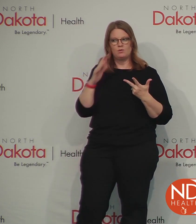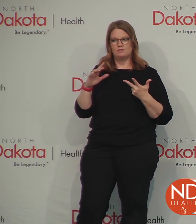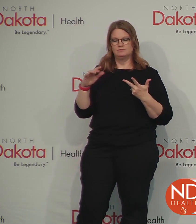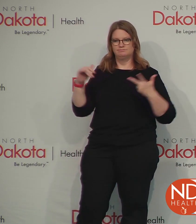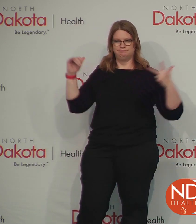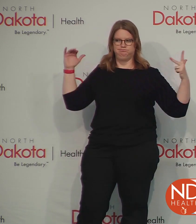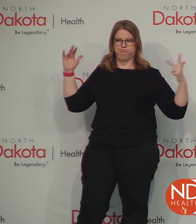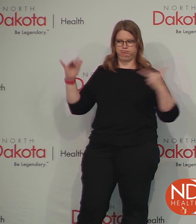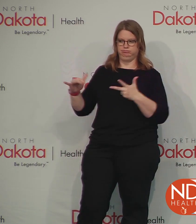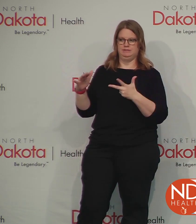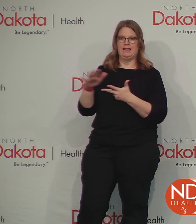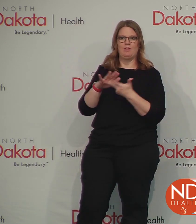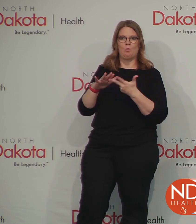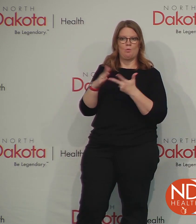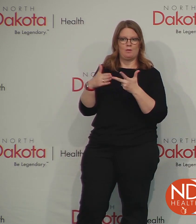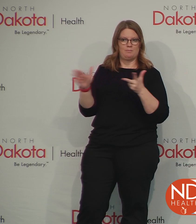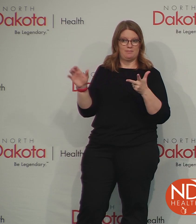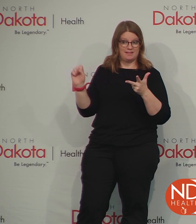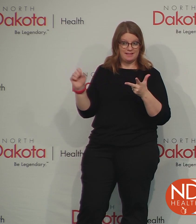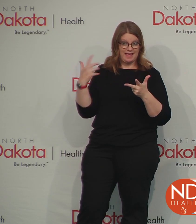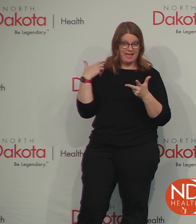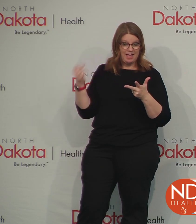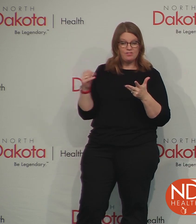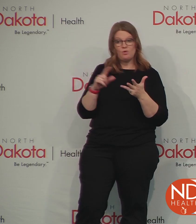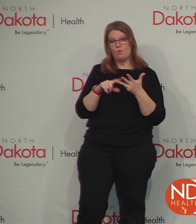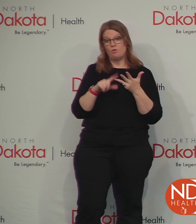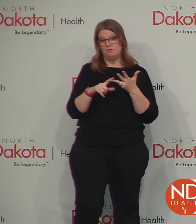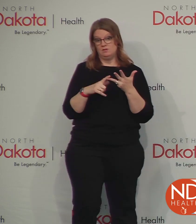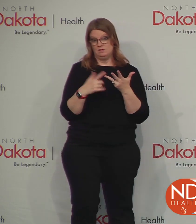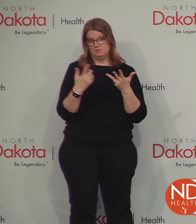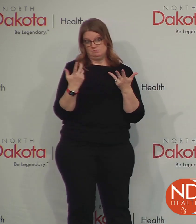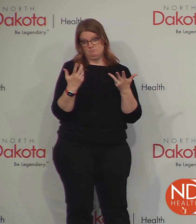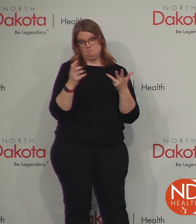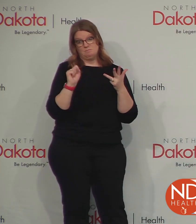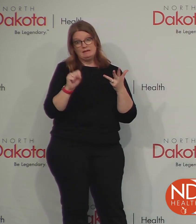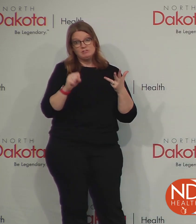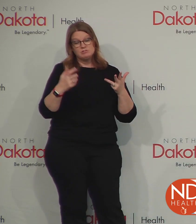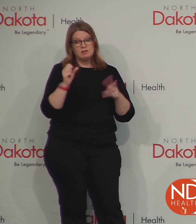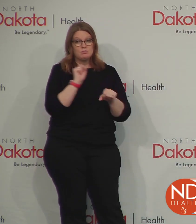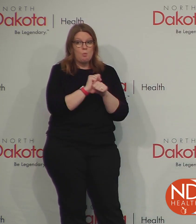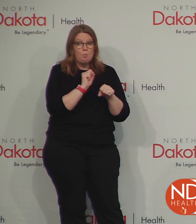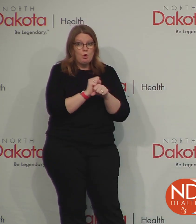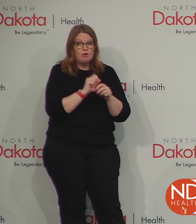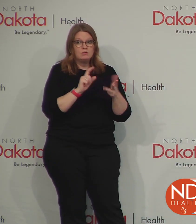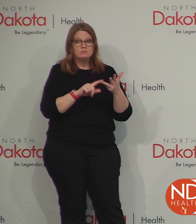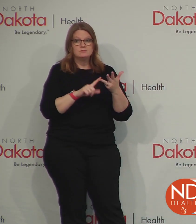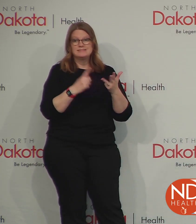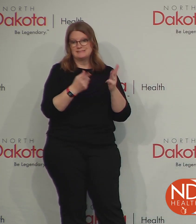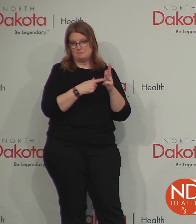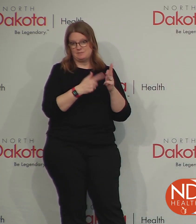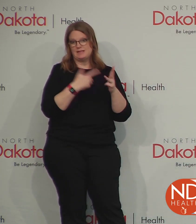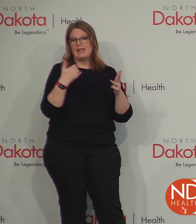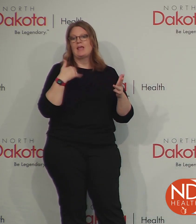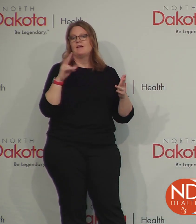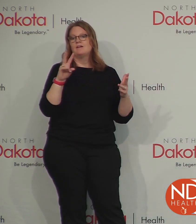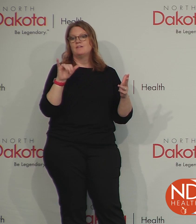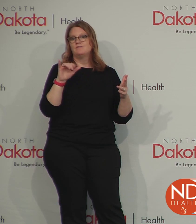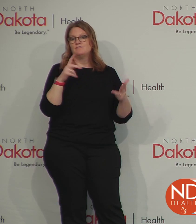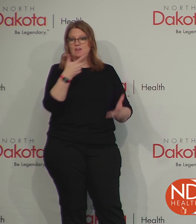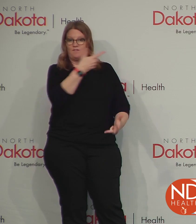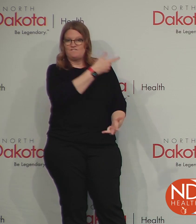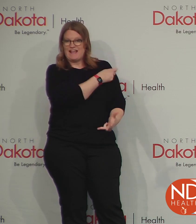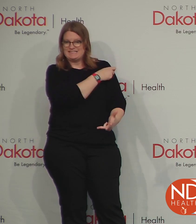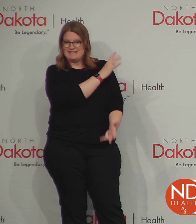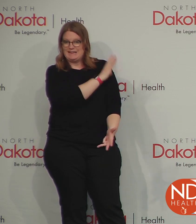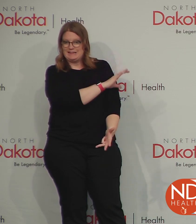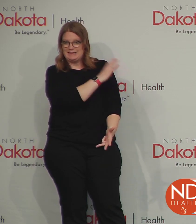clinic at local public health, or even potentially in your workplace. A lot of workplaces have vaccination clinics. And so I do think that